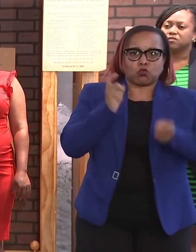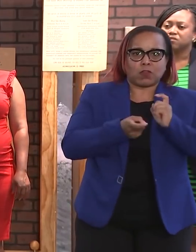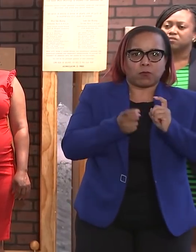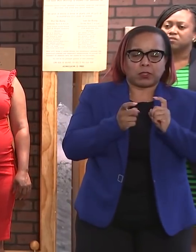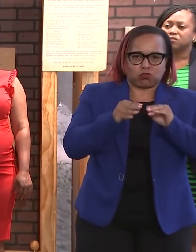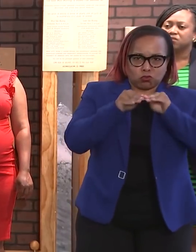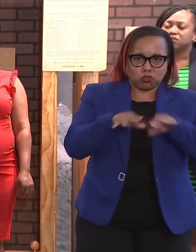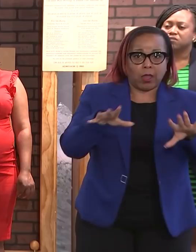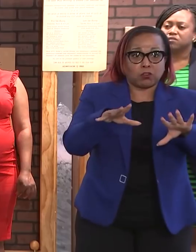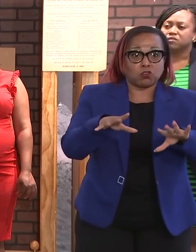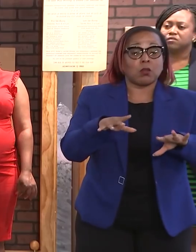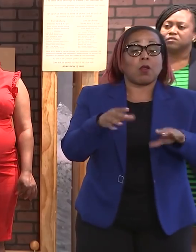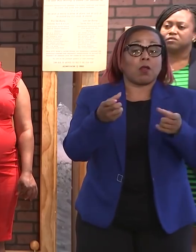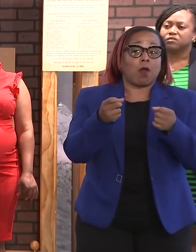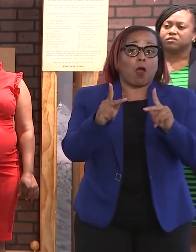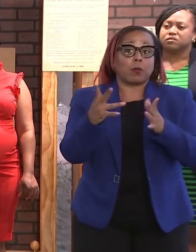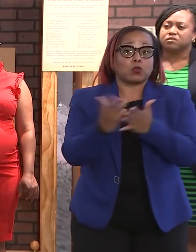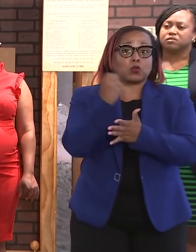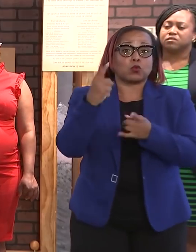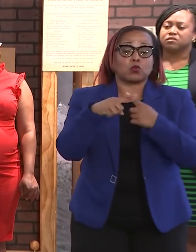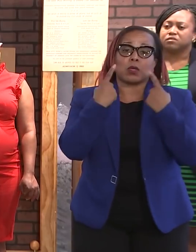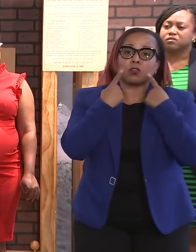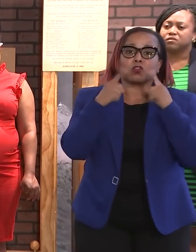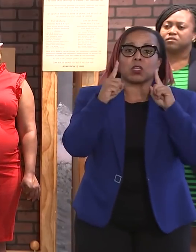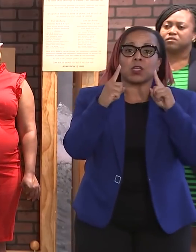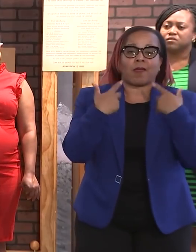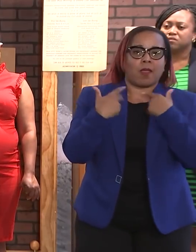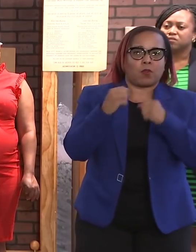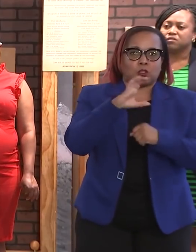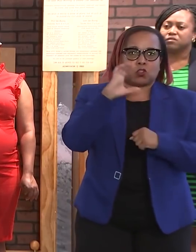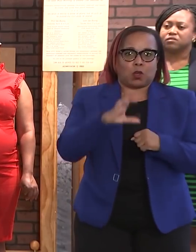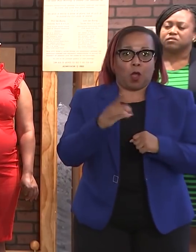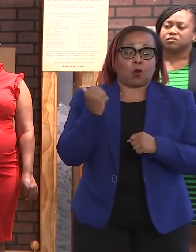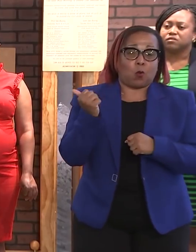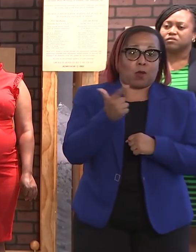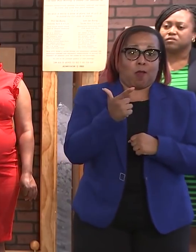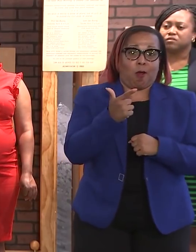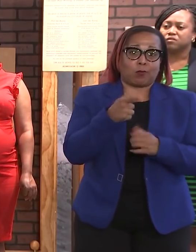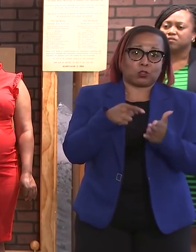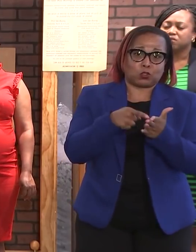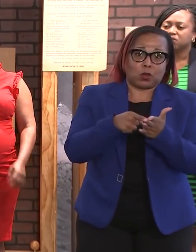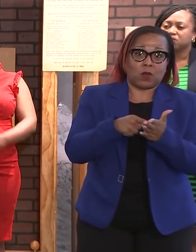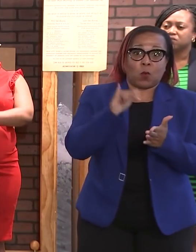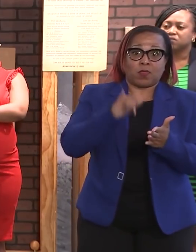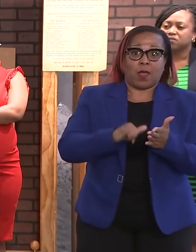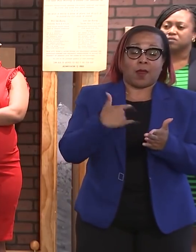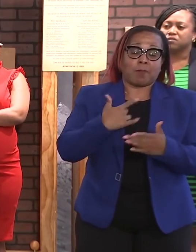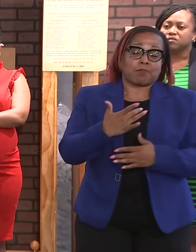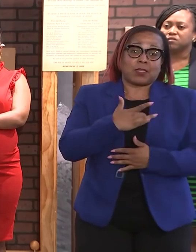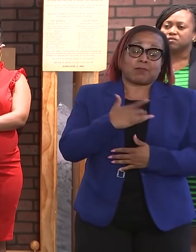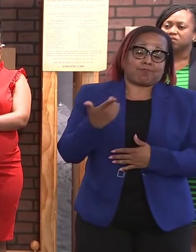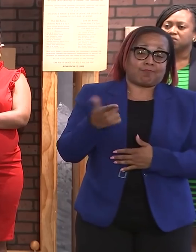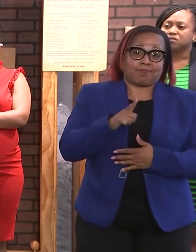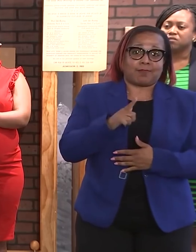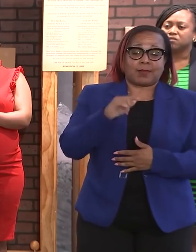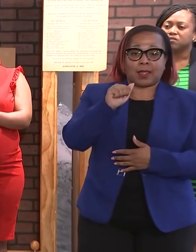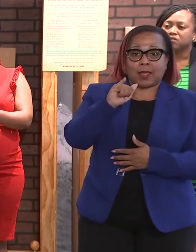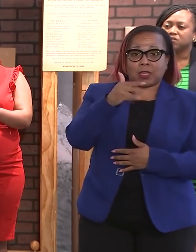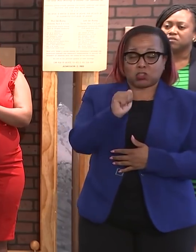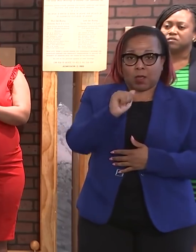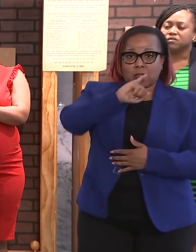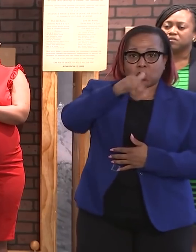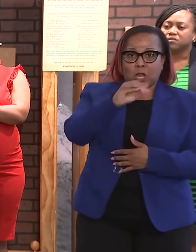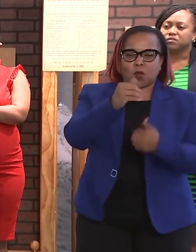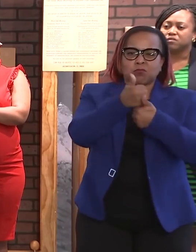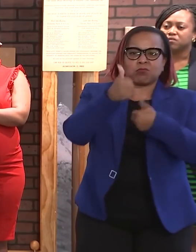transformational change and the opportunity to achieve the healthy Chicago we all deserve. And with that, I'm so pleased to bring up Aisha Jaco,